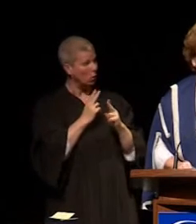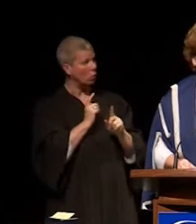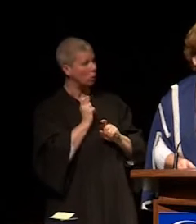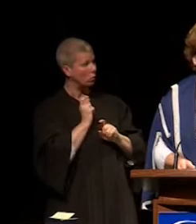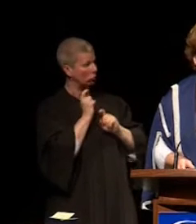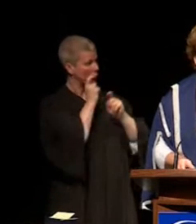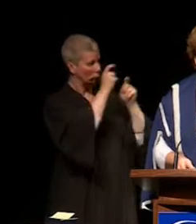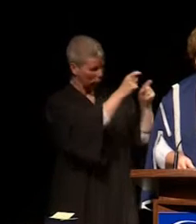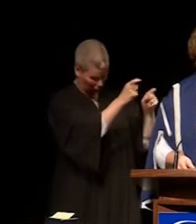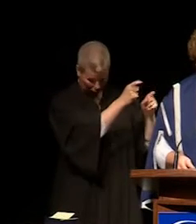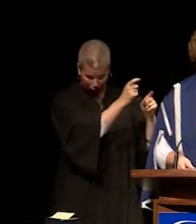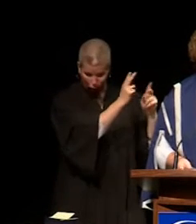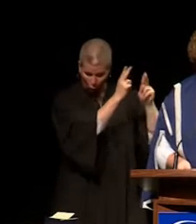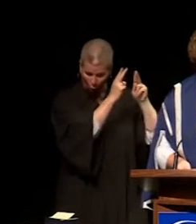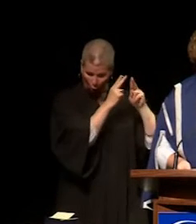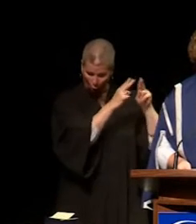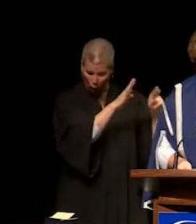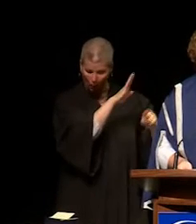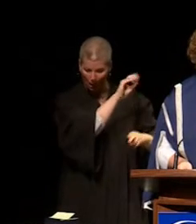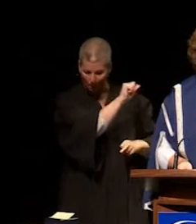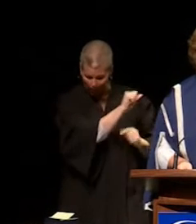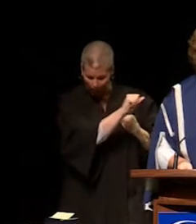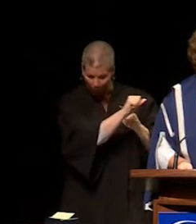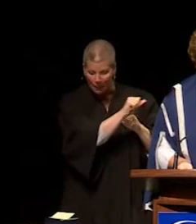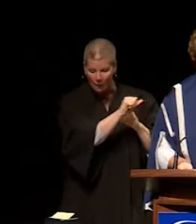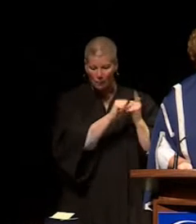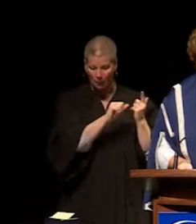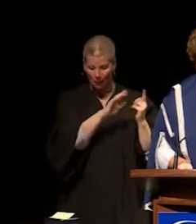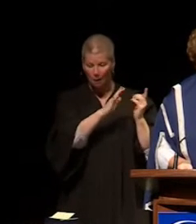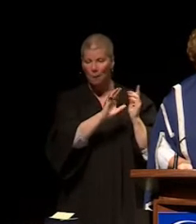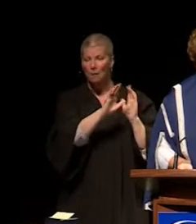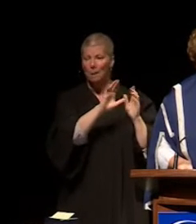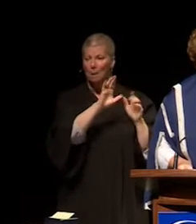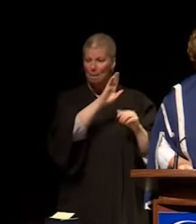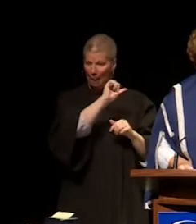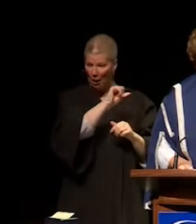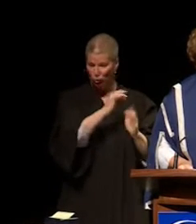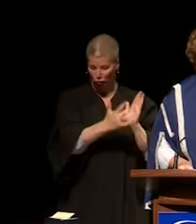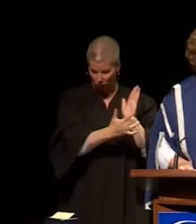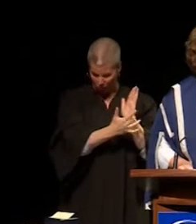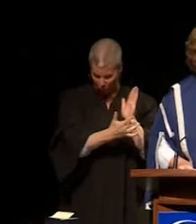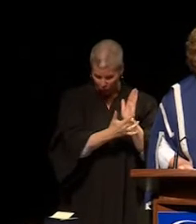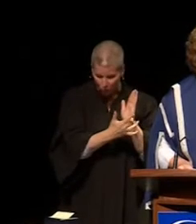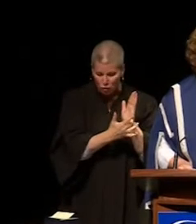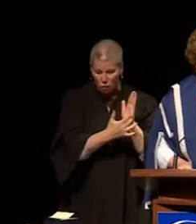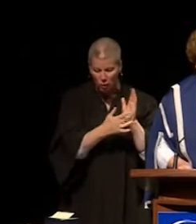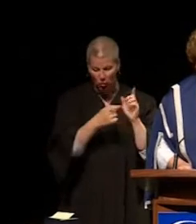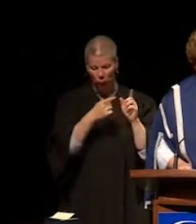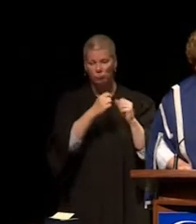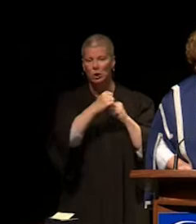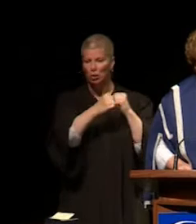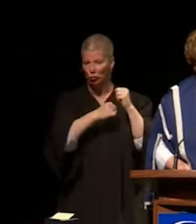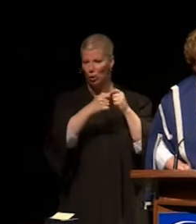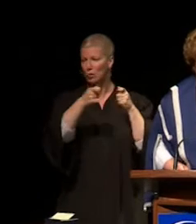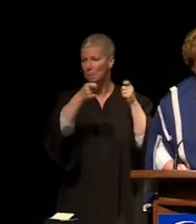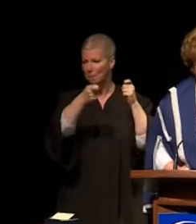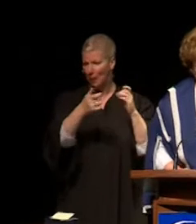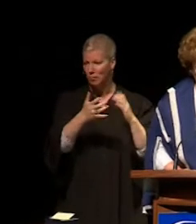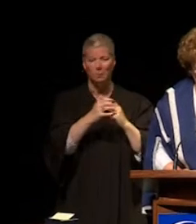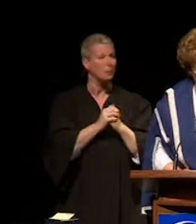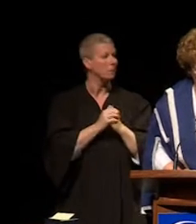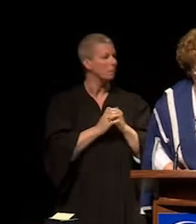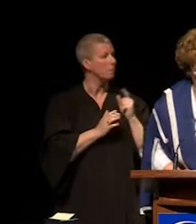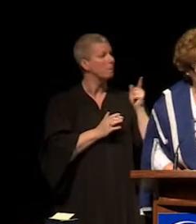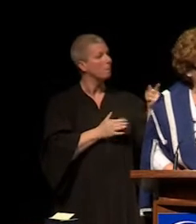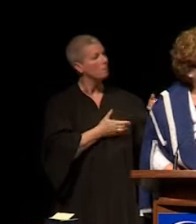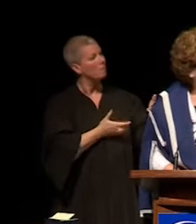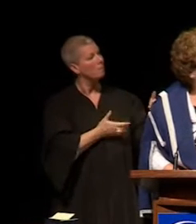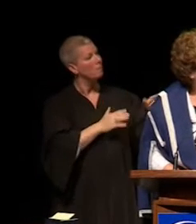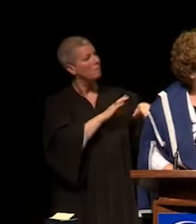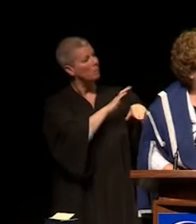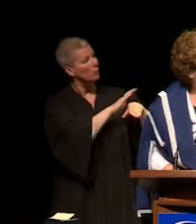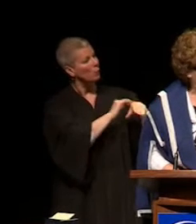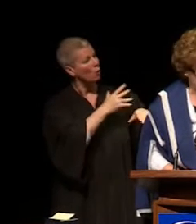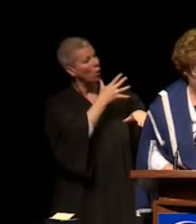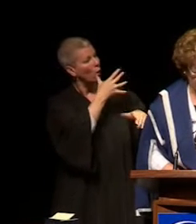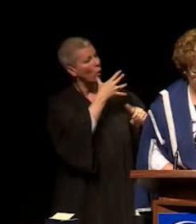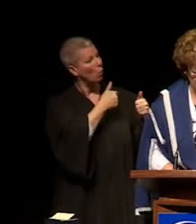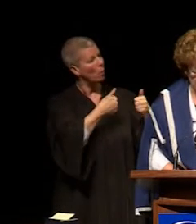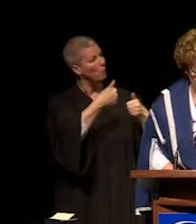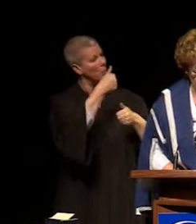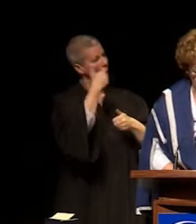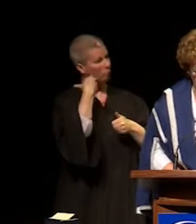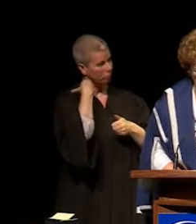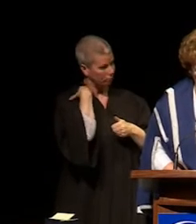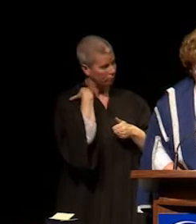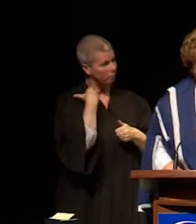Technology Construction Management degree on Leo Delzato. I would ask Chancellor Sally Horsfell-Eaton, Dean